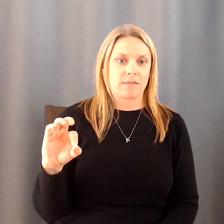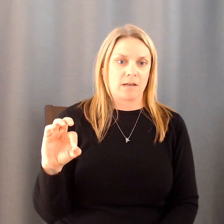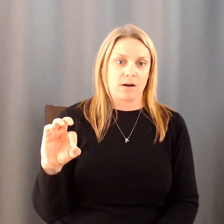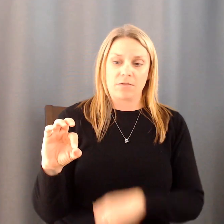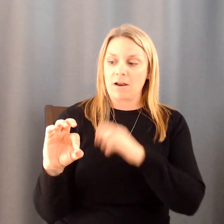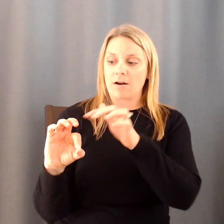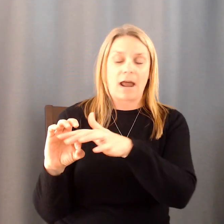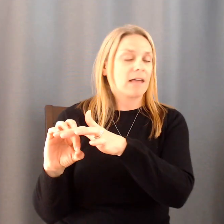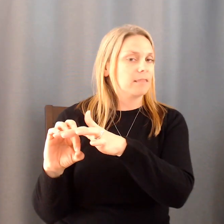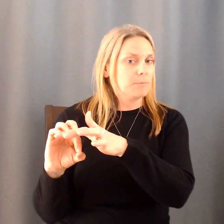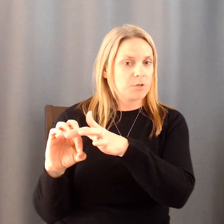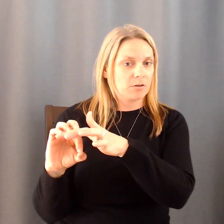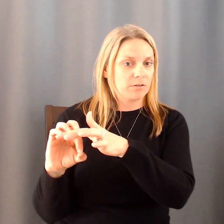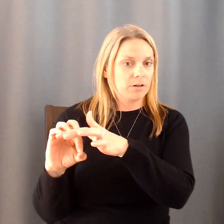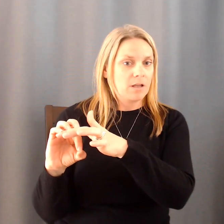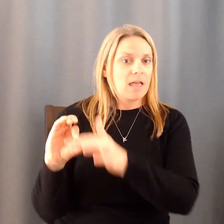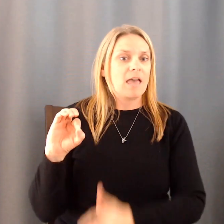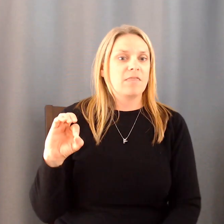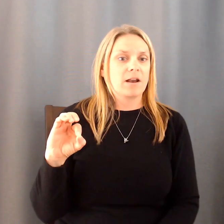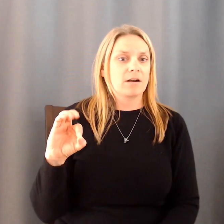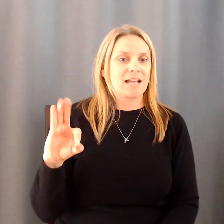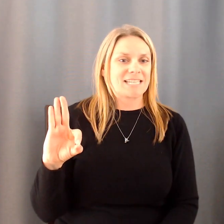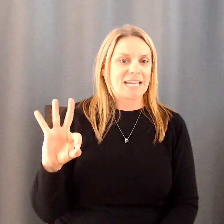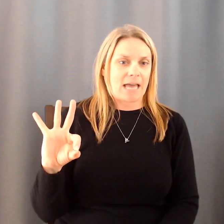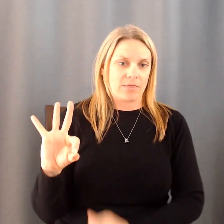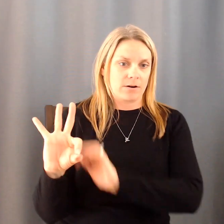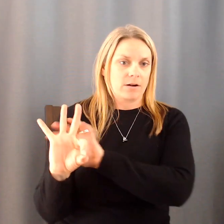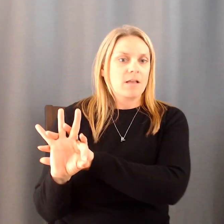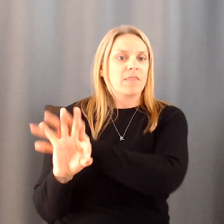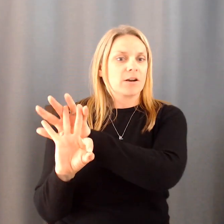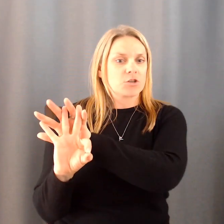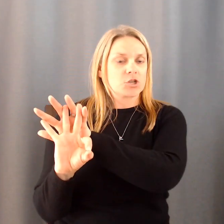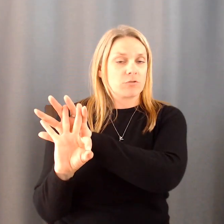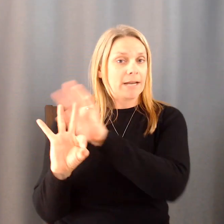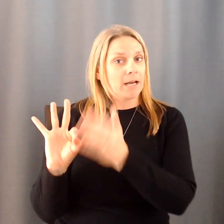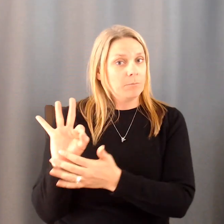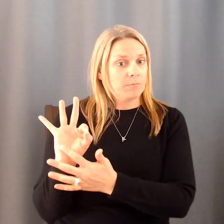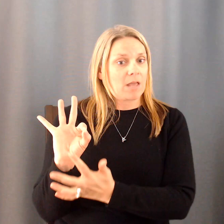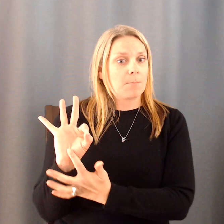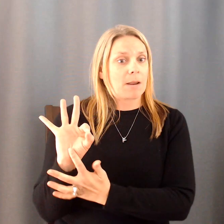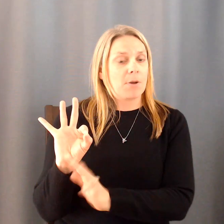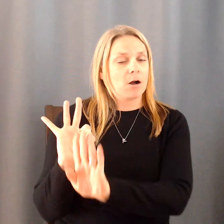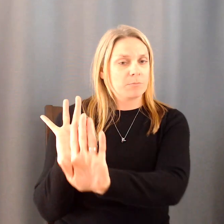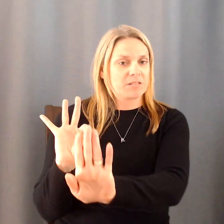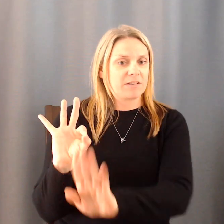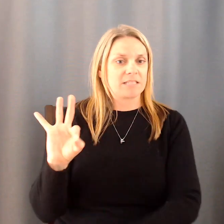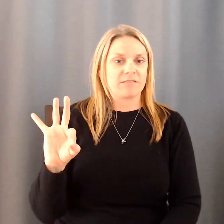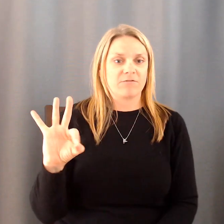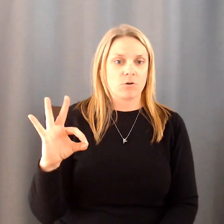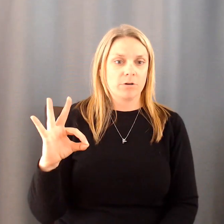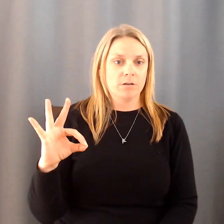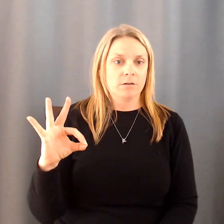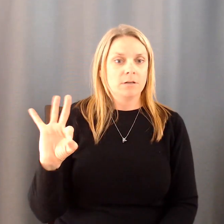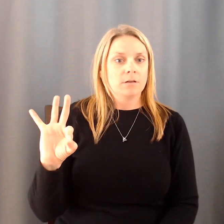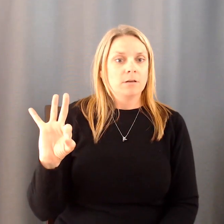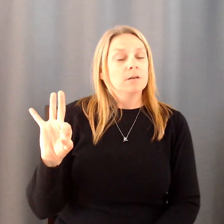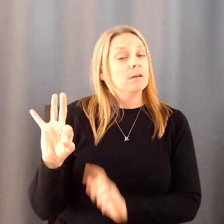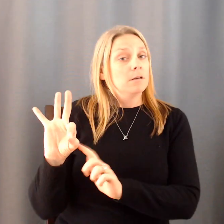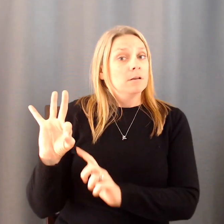air. They are not limped over, and they are not together. They are straight up, and my palm is facing forward.